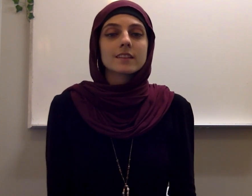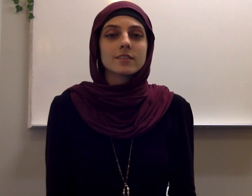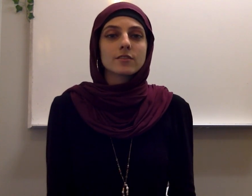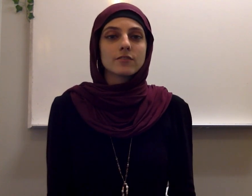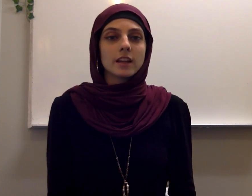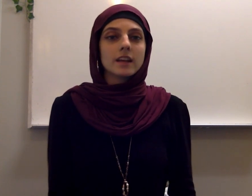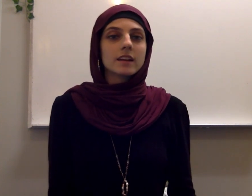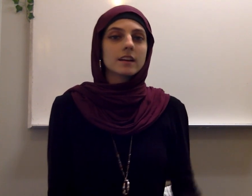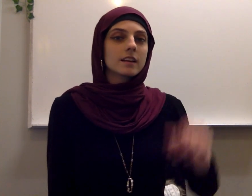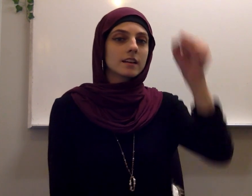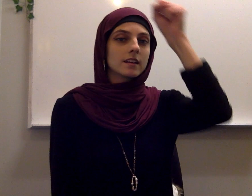Schizophrenic.